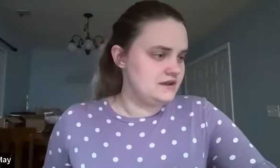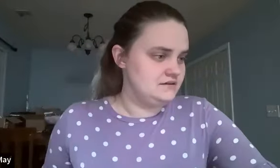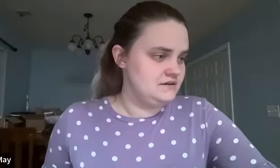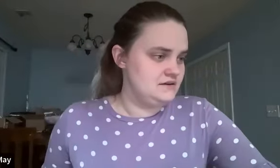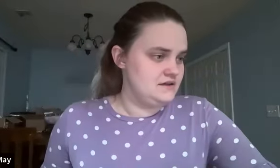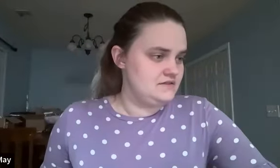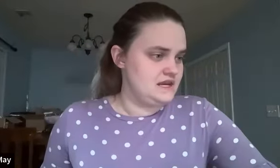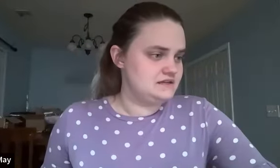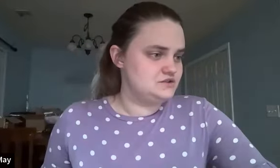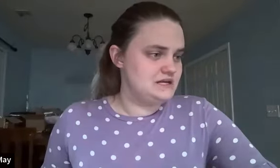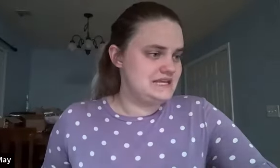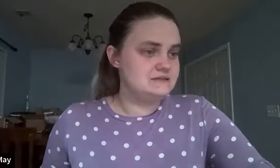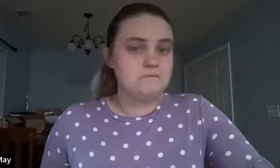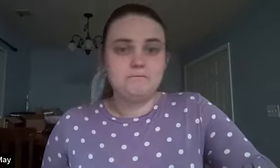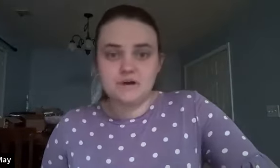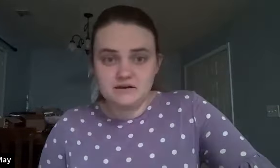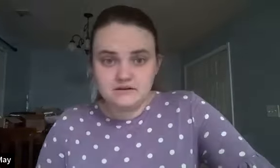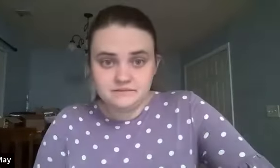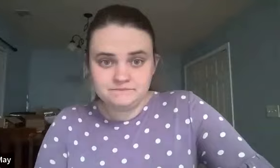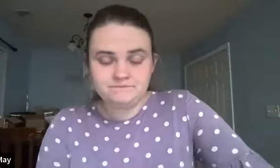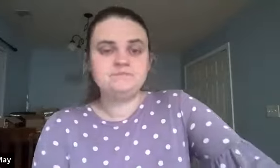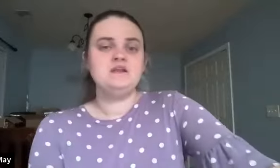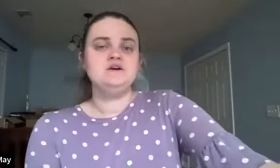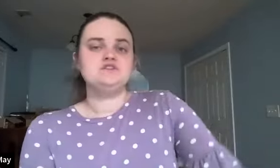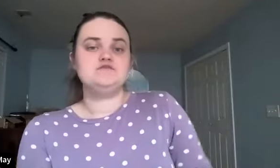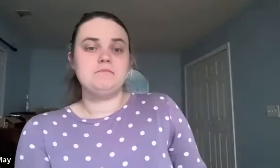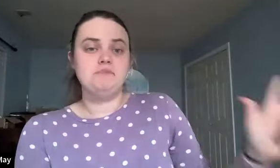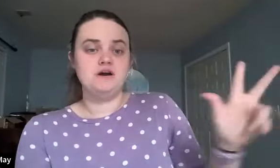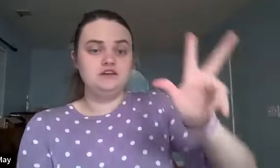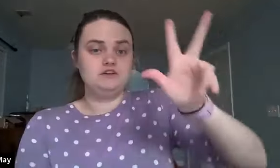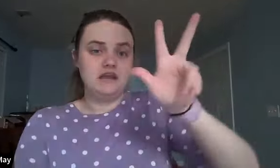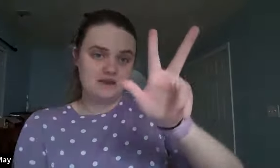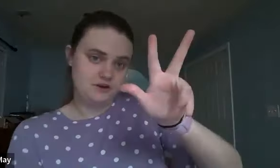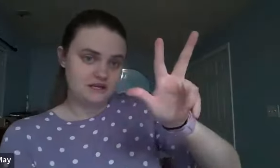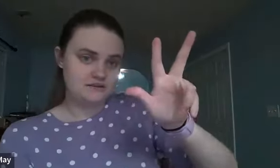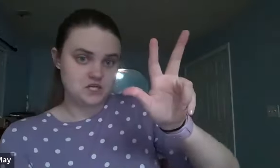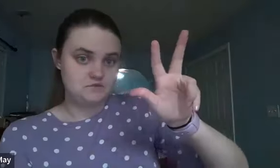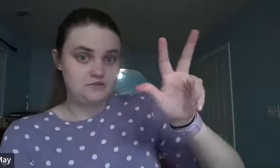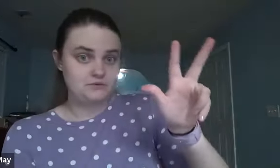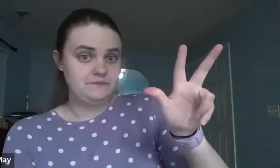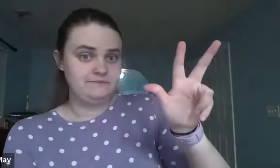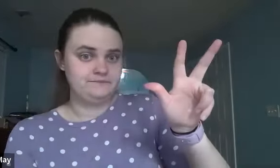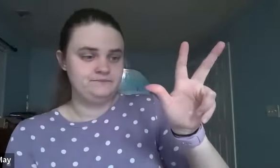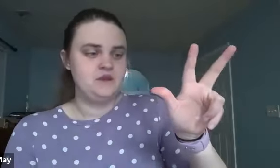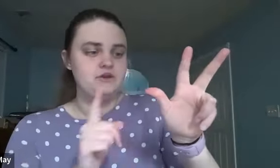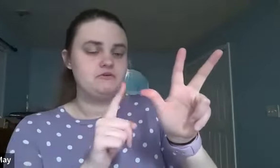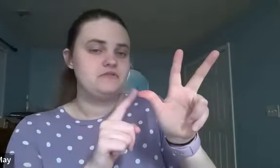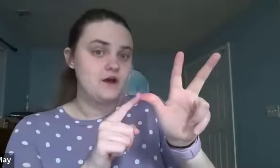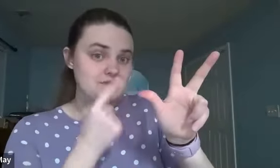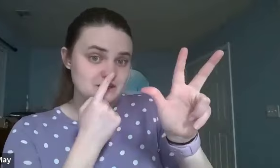Okay. The next one is bug. So for bug, you're going to have your hand in the shape of a 3. Your thumb is going to go